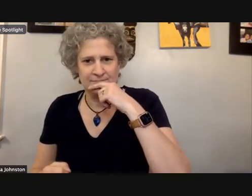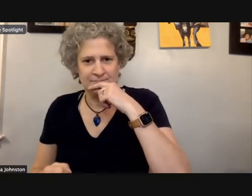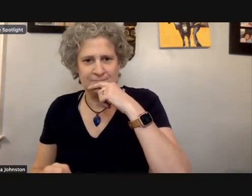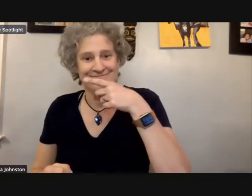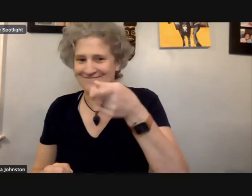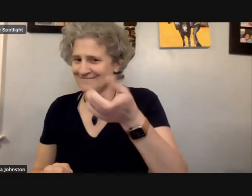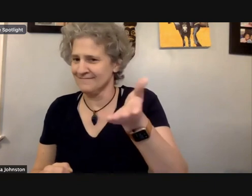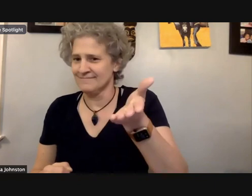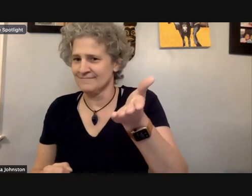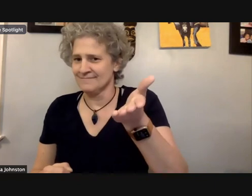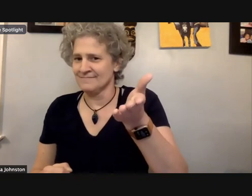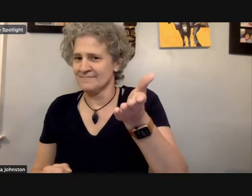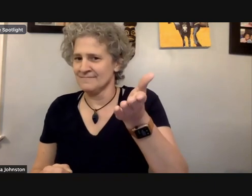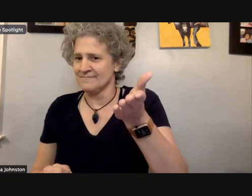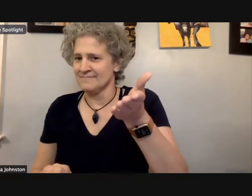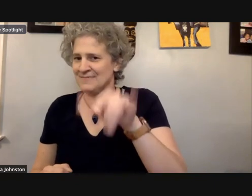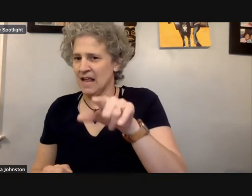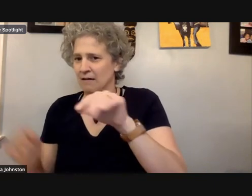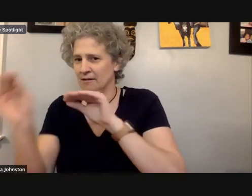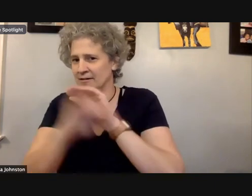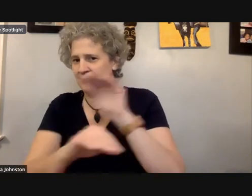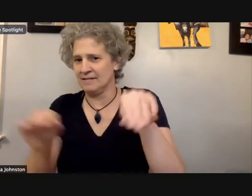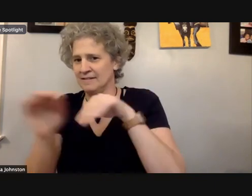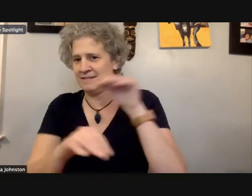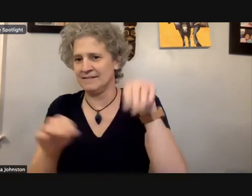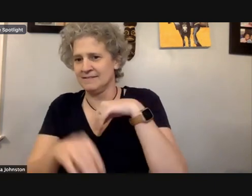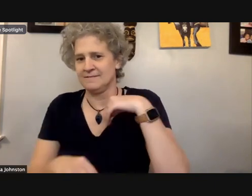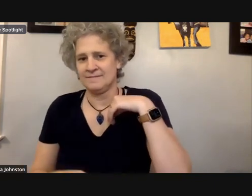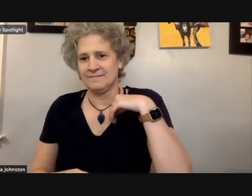quickly. Okay, so there you go.